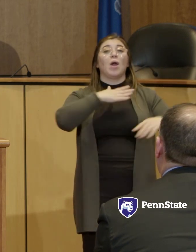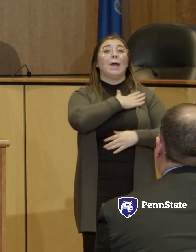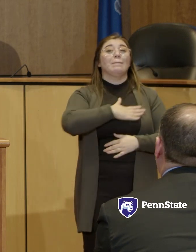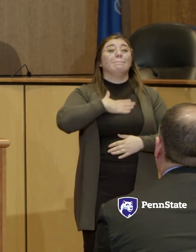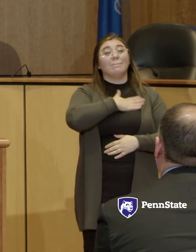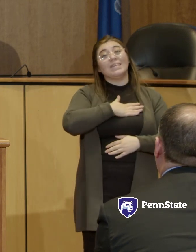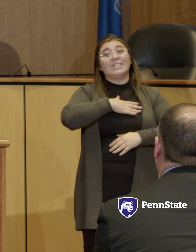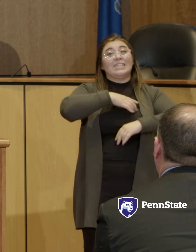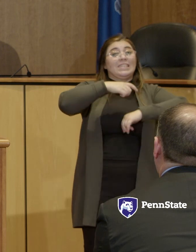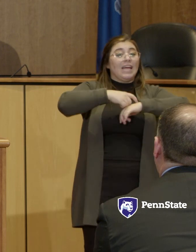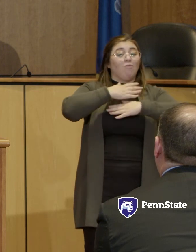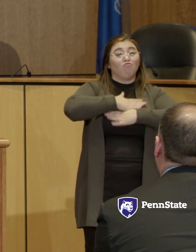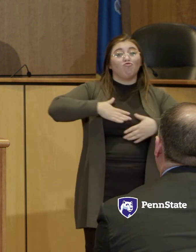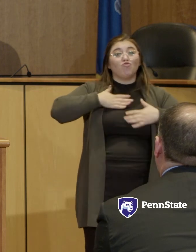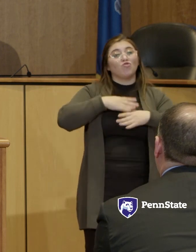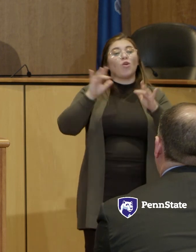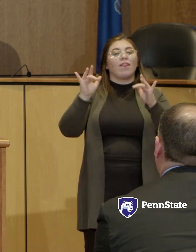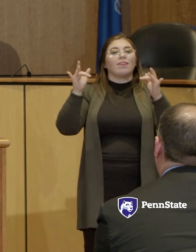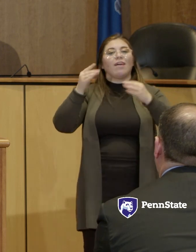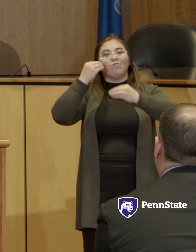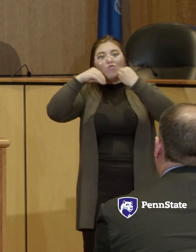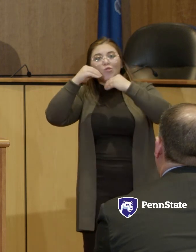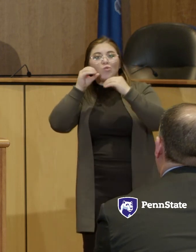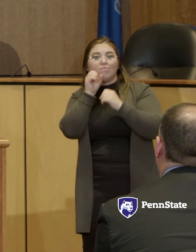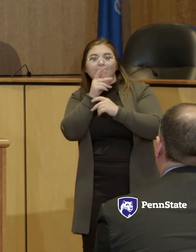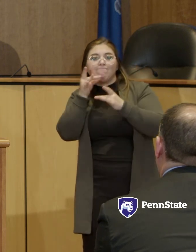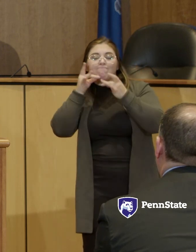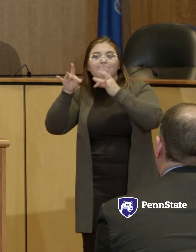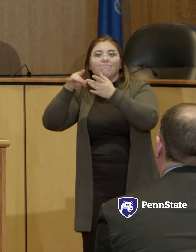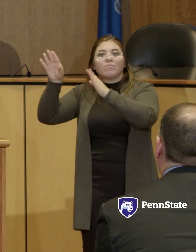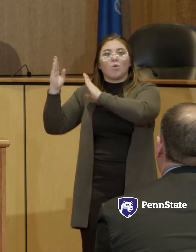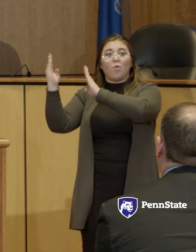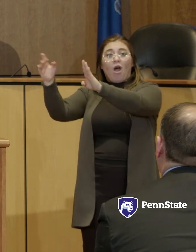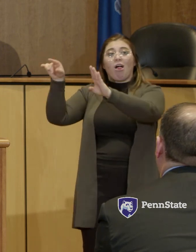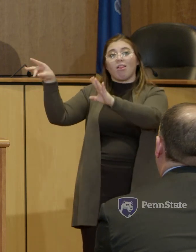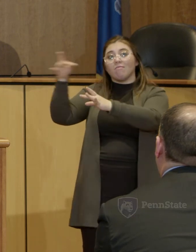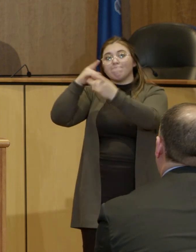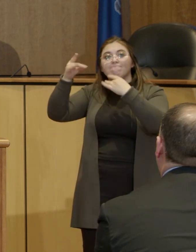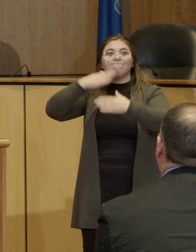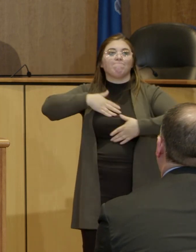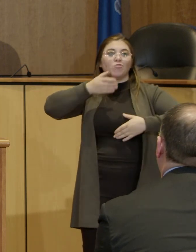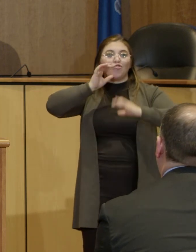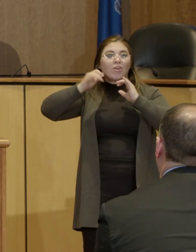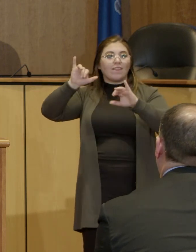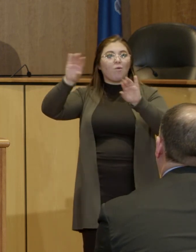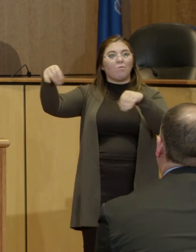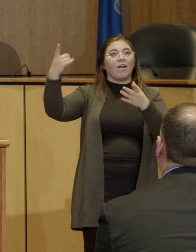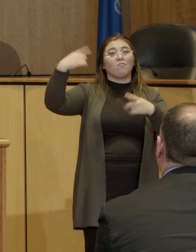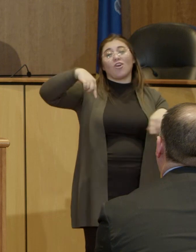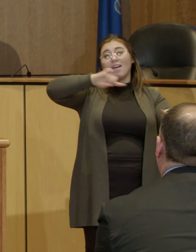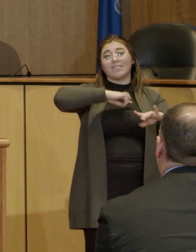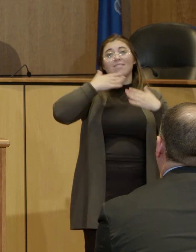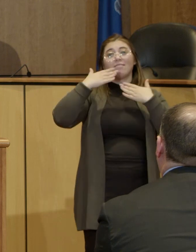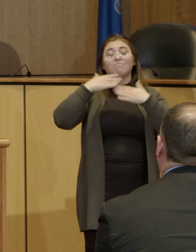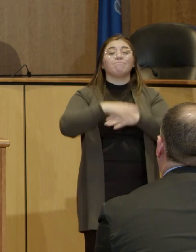Please take some time to enjoy the light refreshments up against the wall and drinks that have been provided.